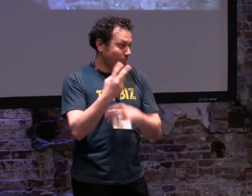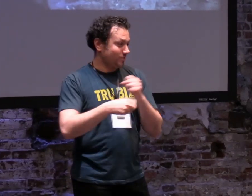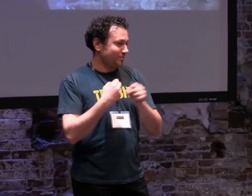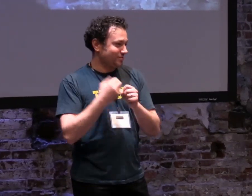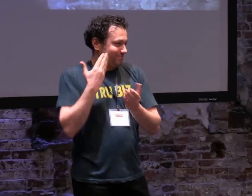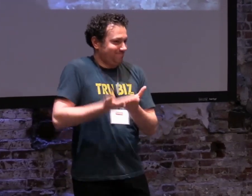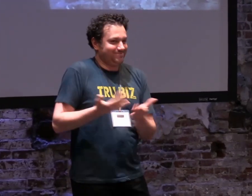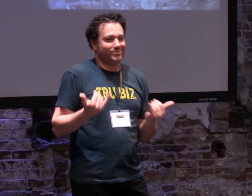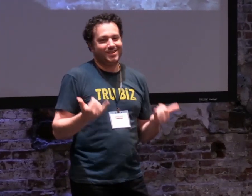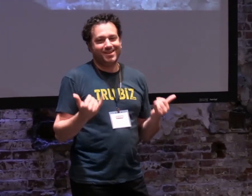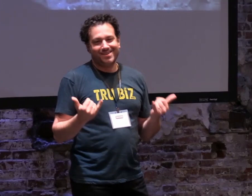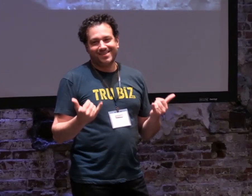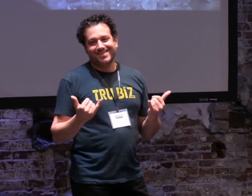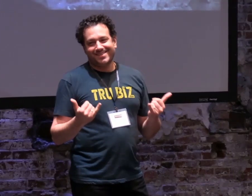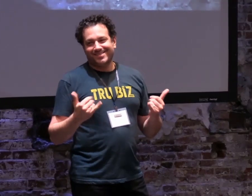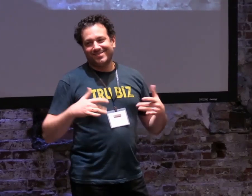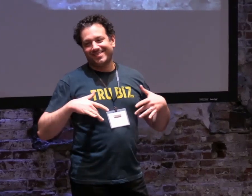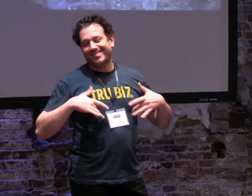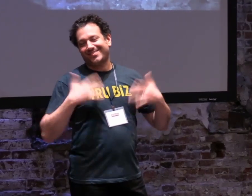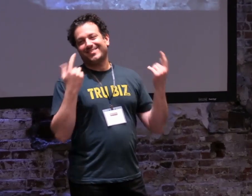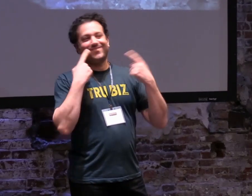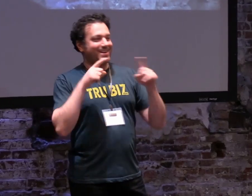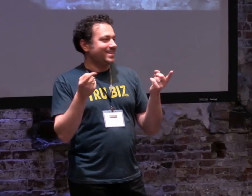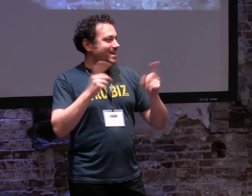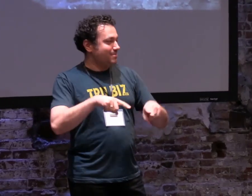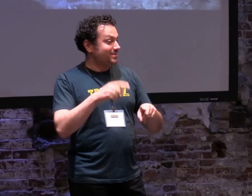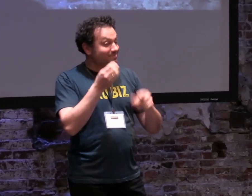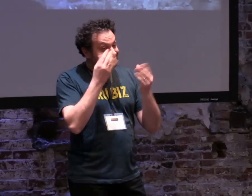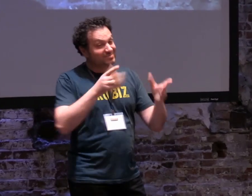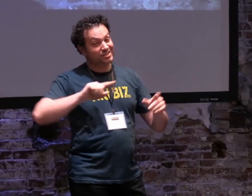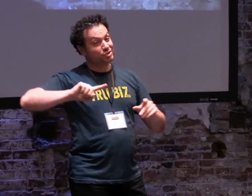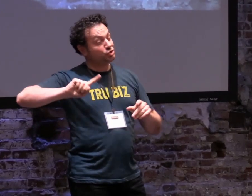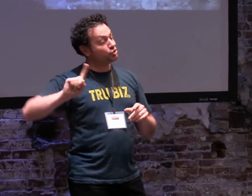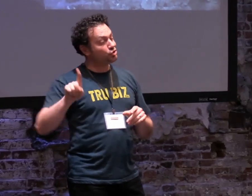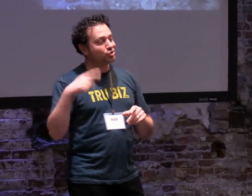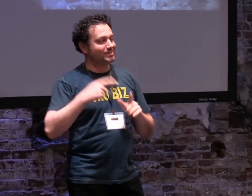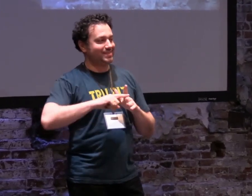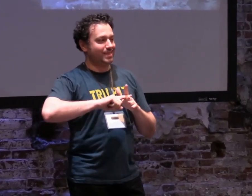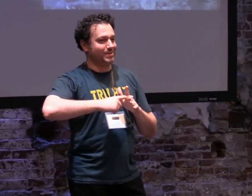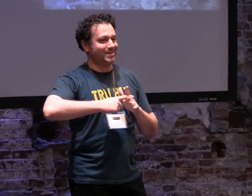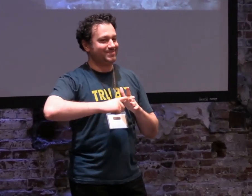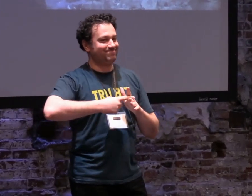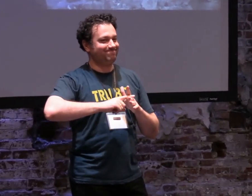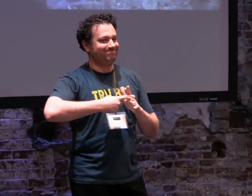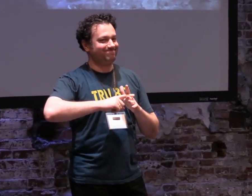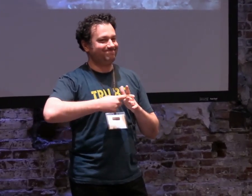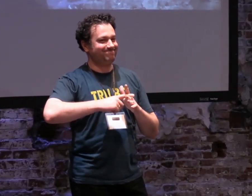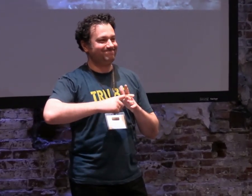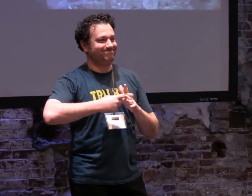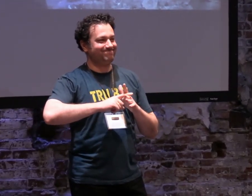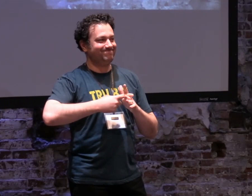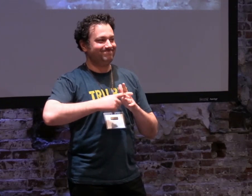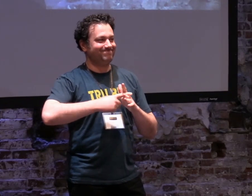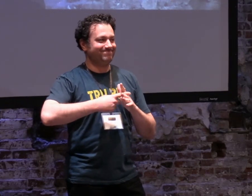long time coming before we got here, and I am thrilled that it is finally happening. And this is just the beginning,